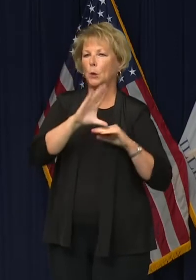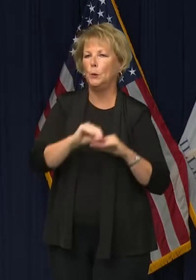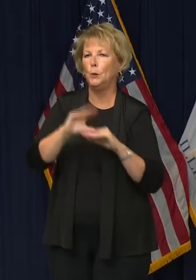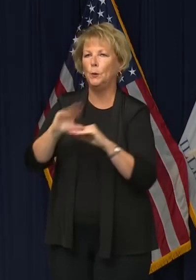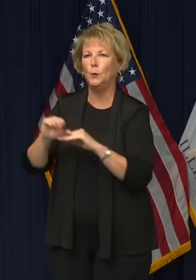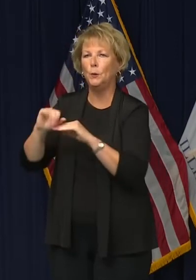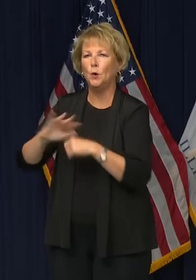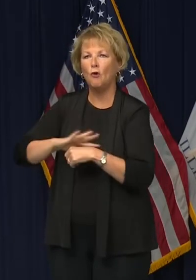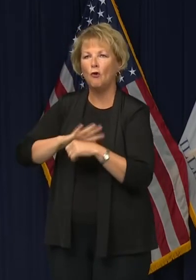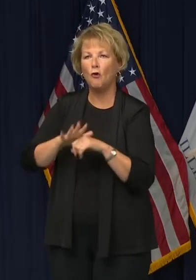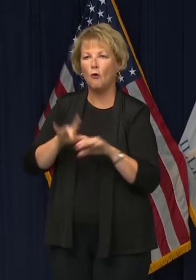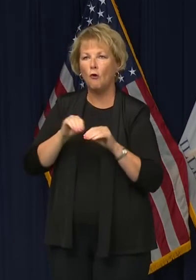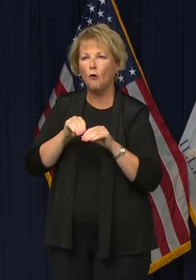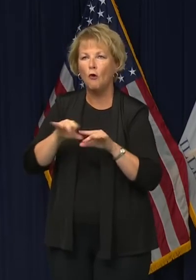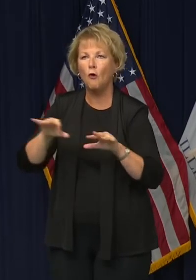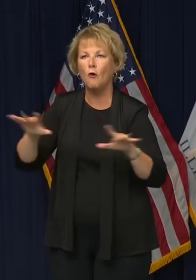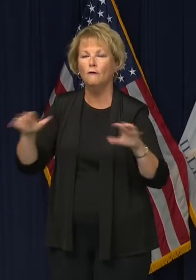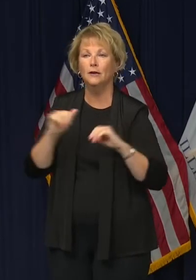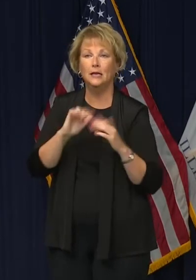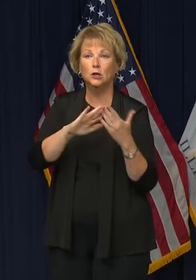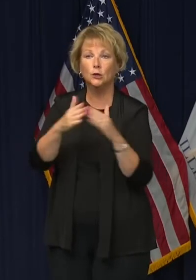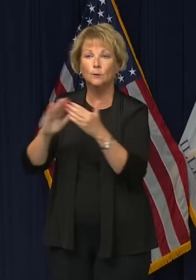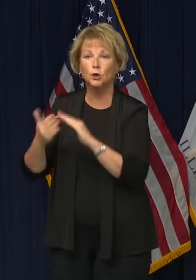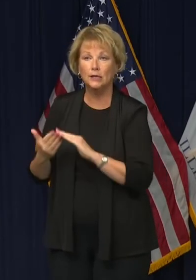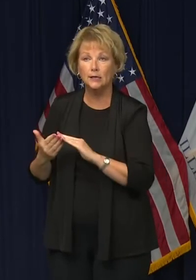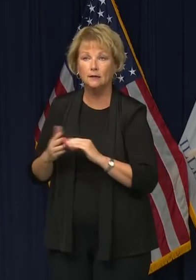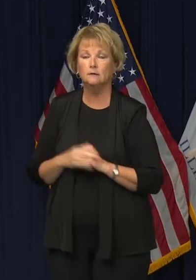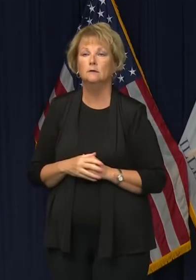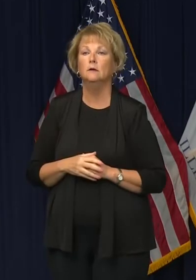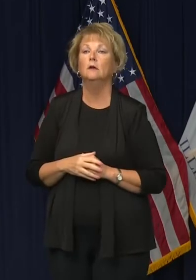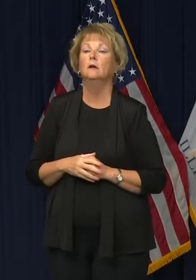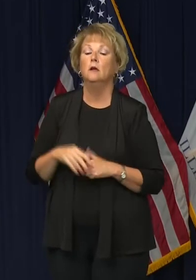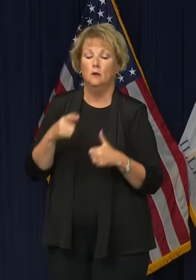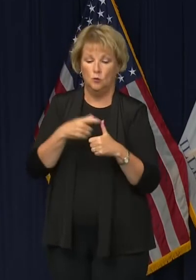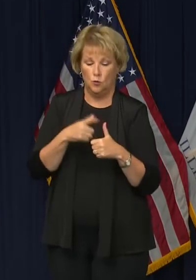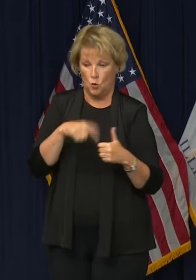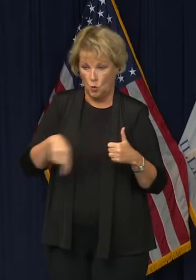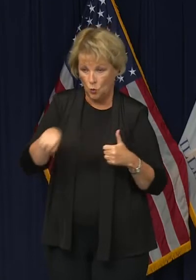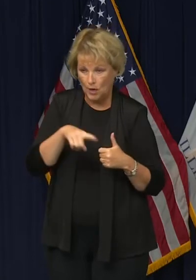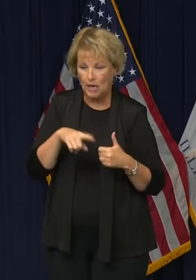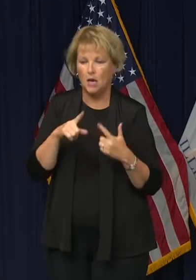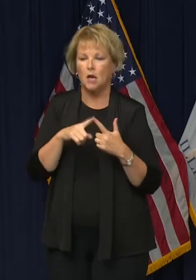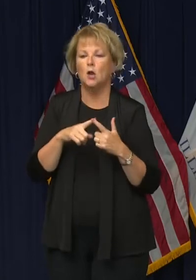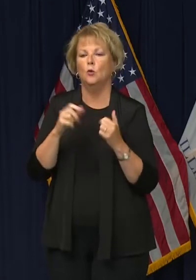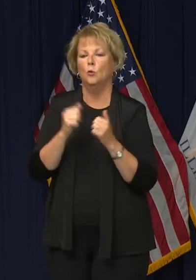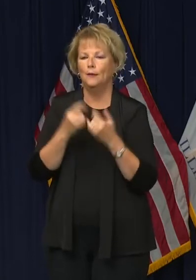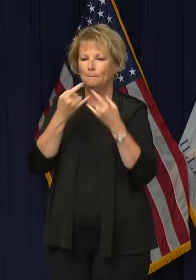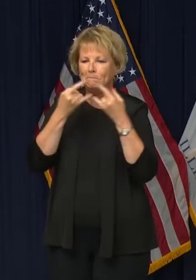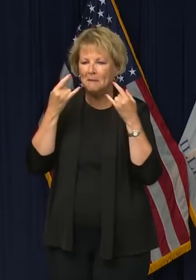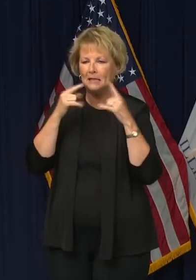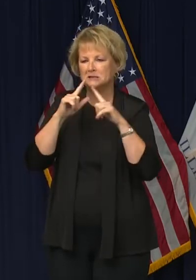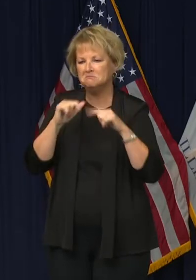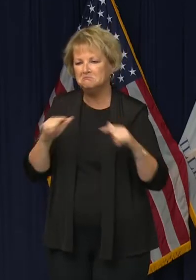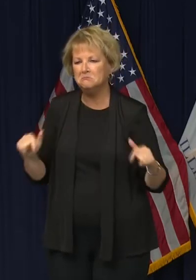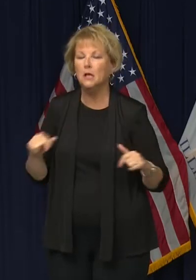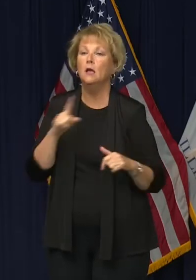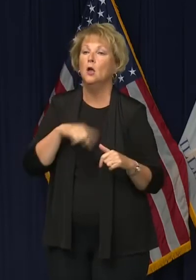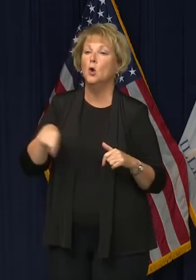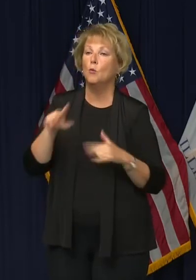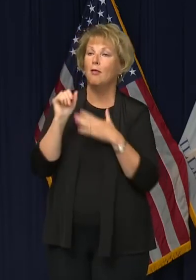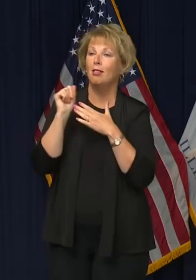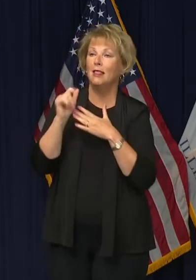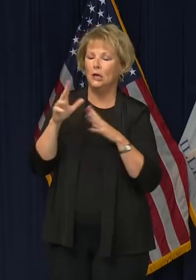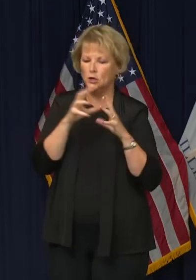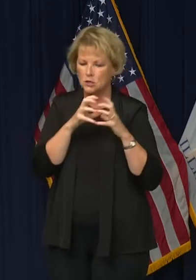of the virus in our communities. Together with targeted mitigations, our testing leadership means that